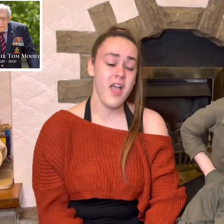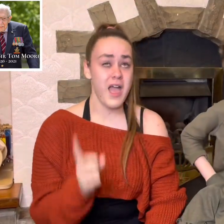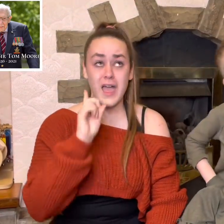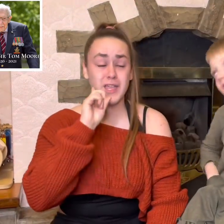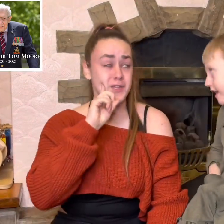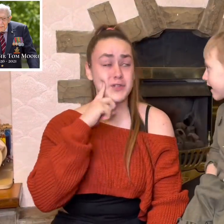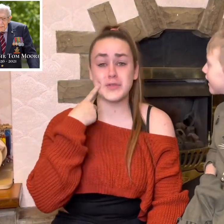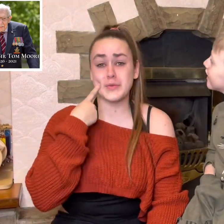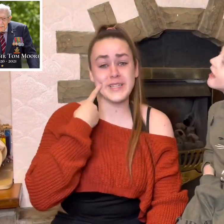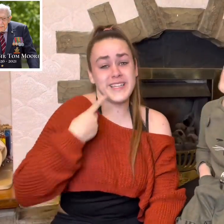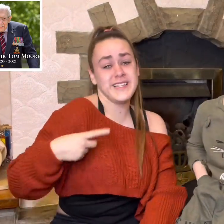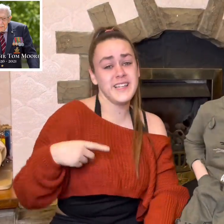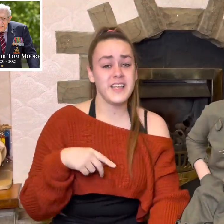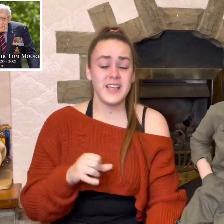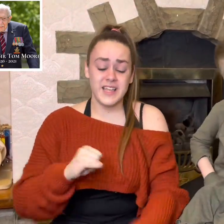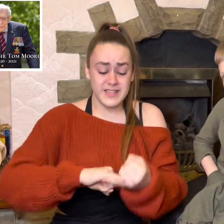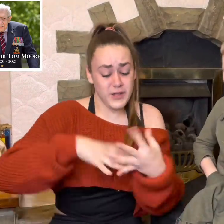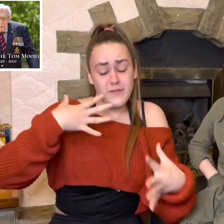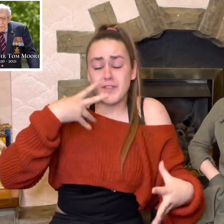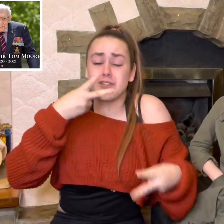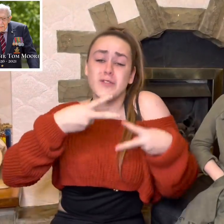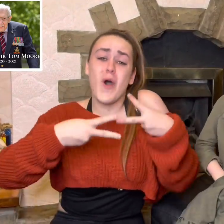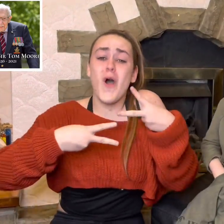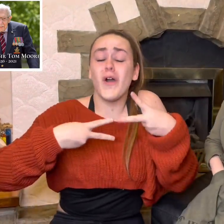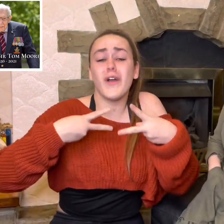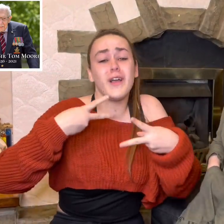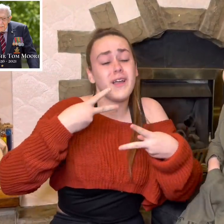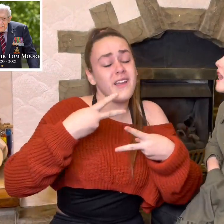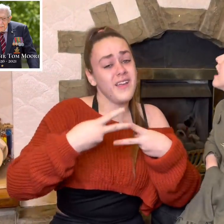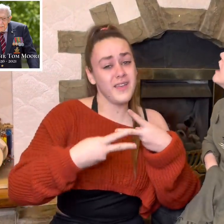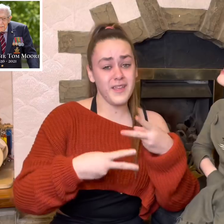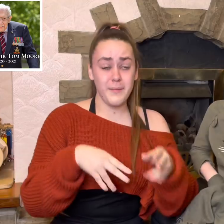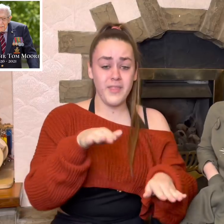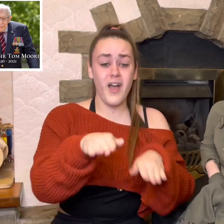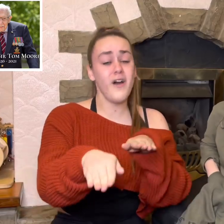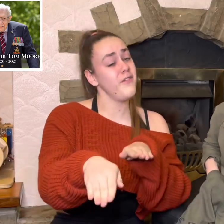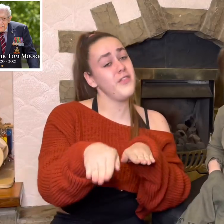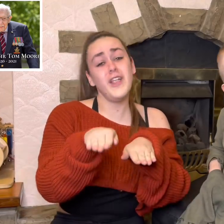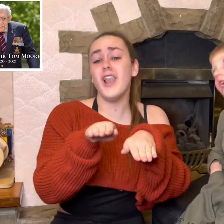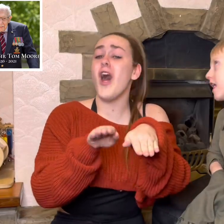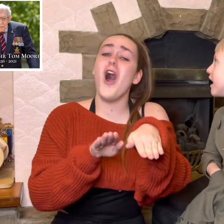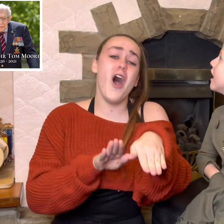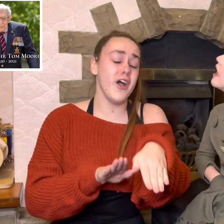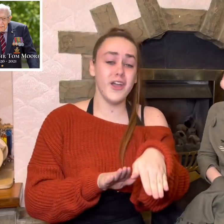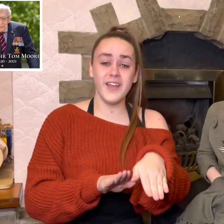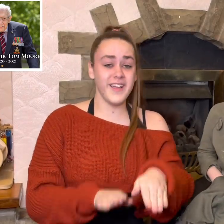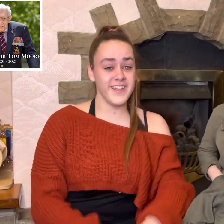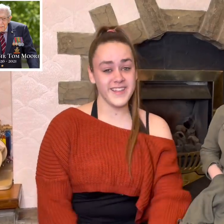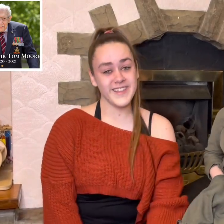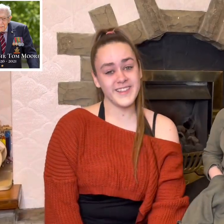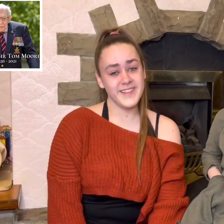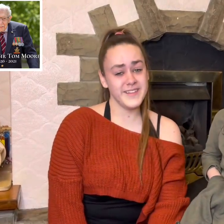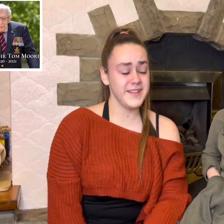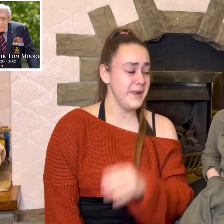and a sweet silver song of the lark.